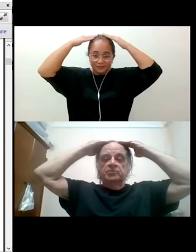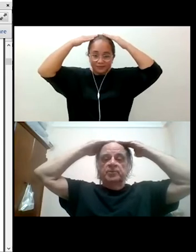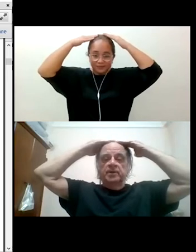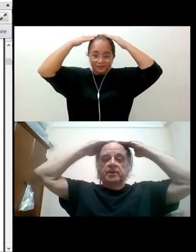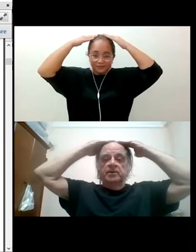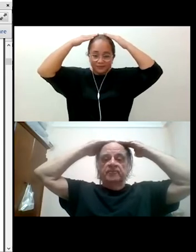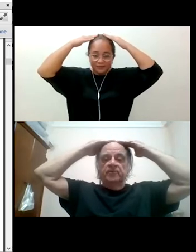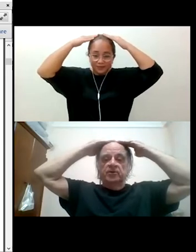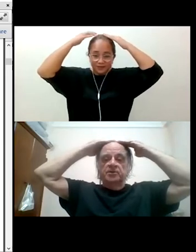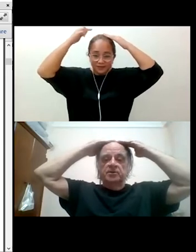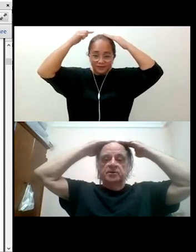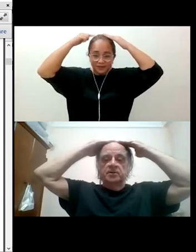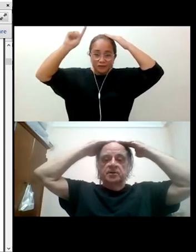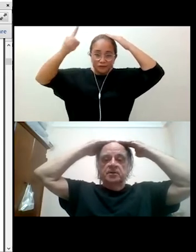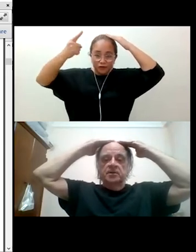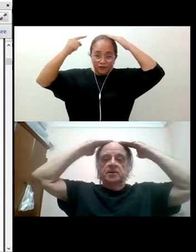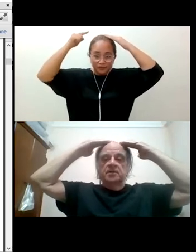Now this would be first,